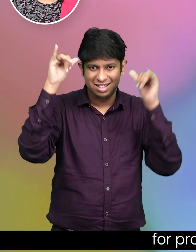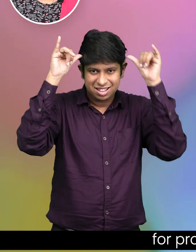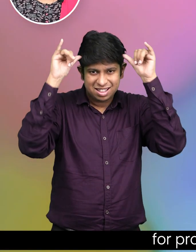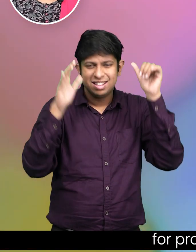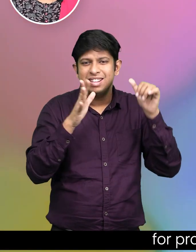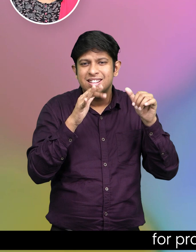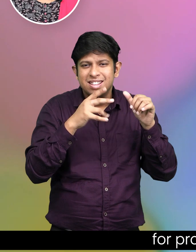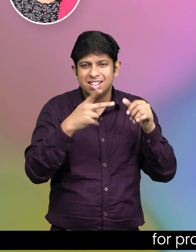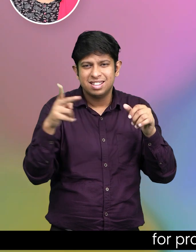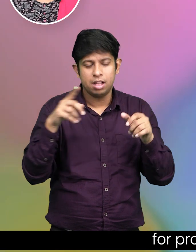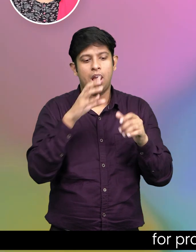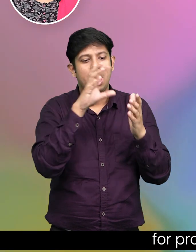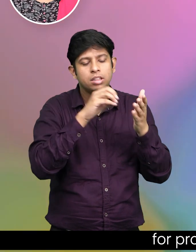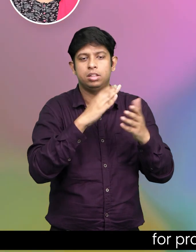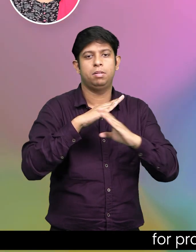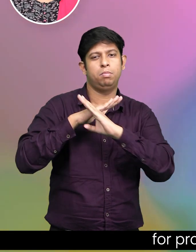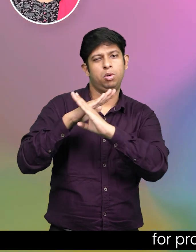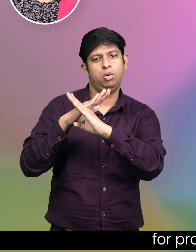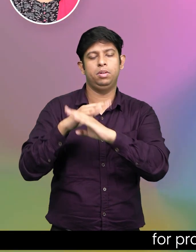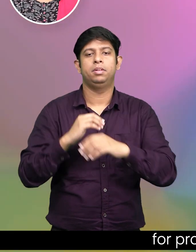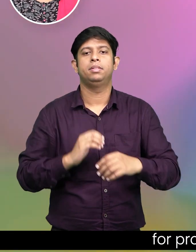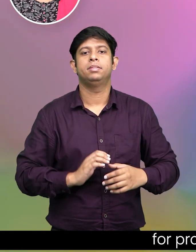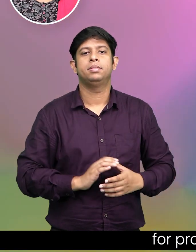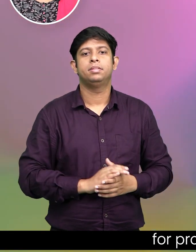against herbivores.